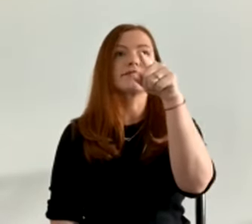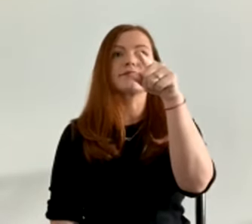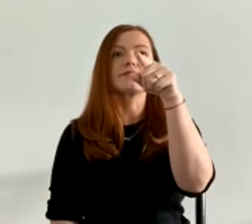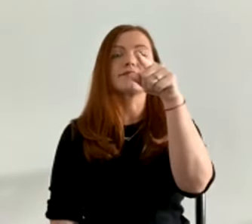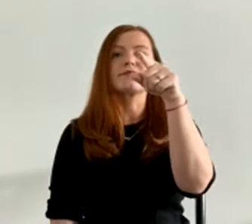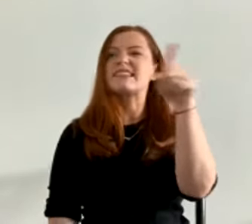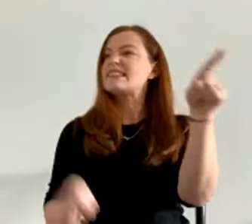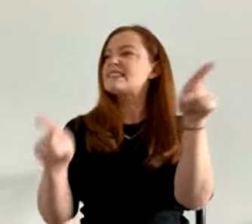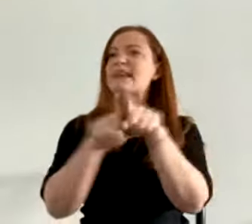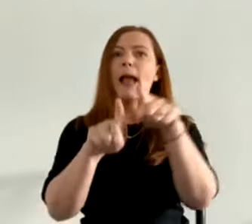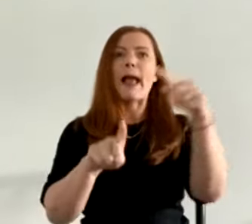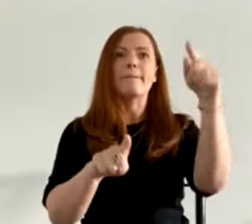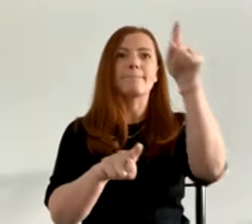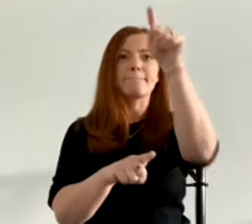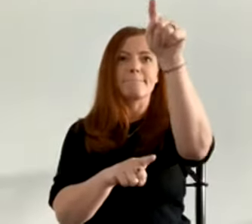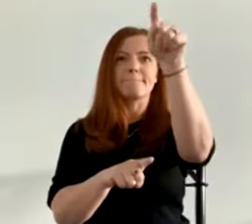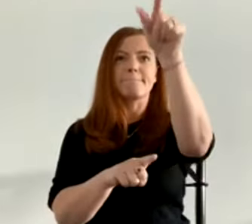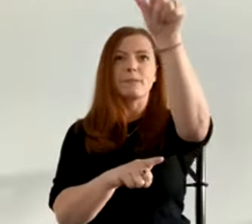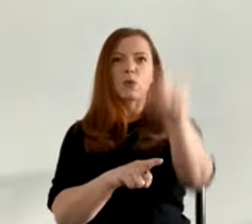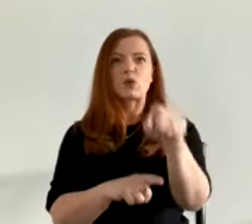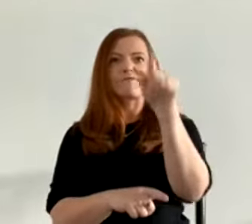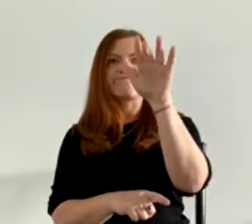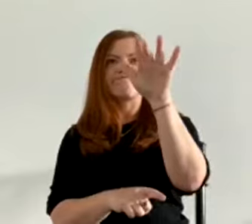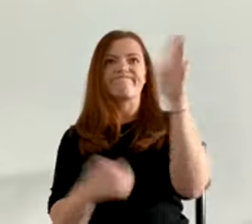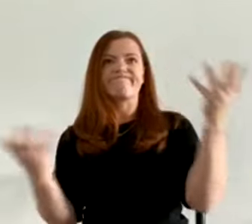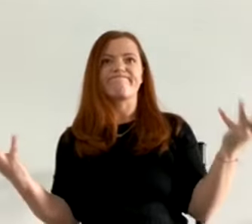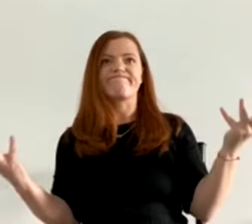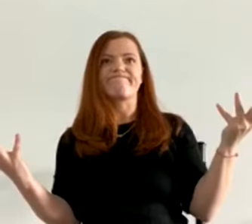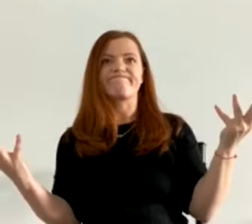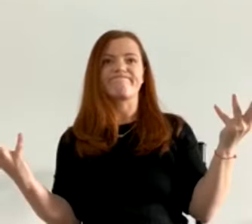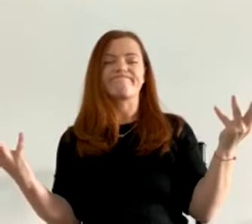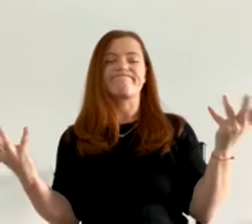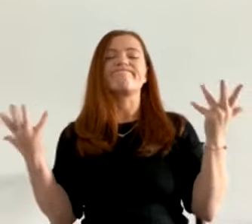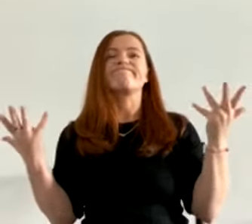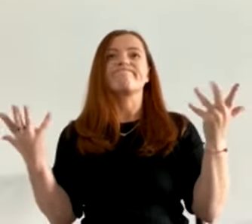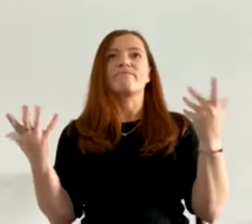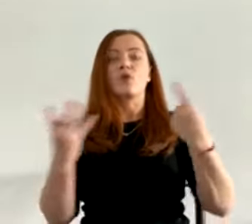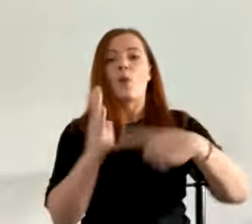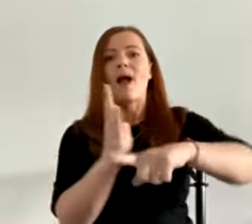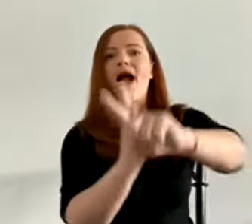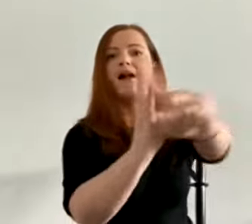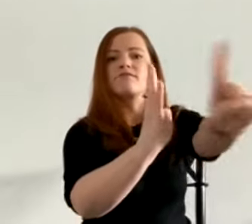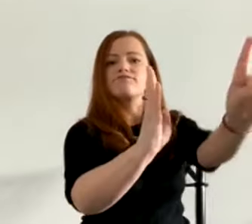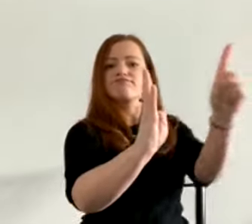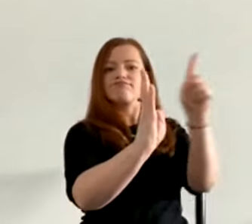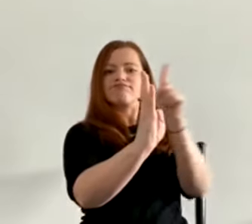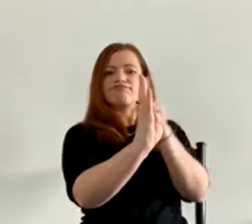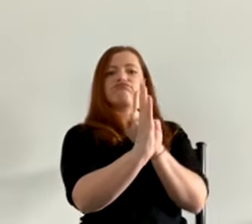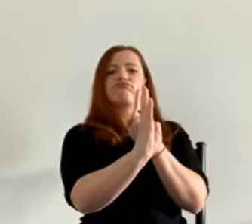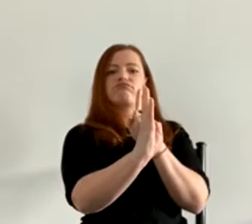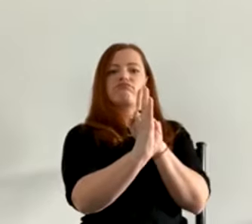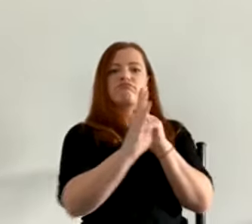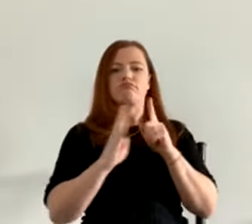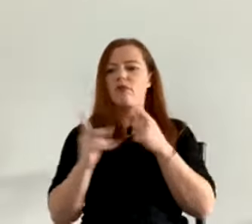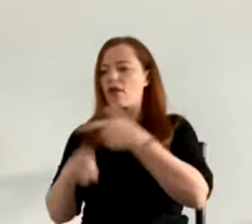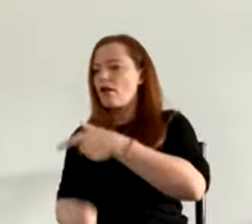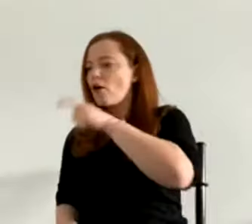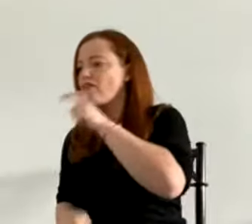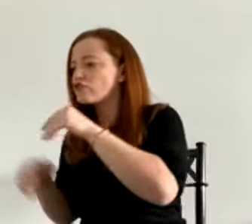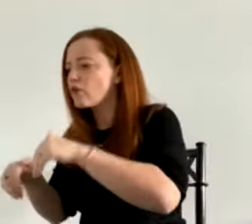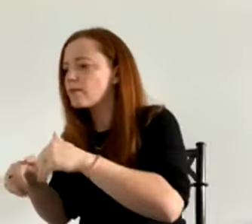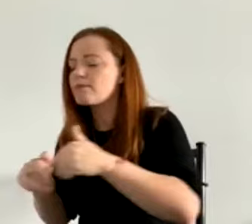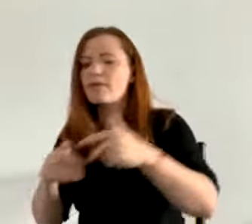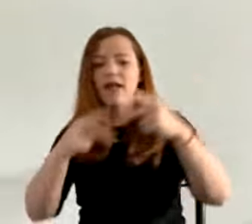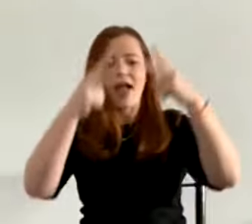of the same head you were just staring at, and somehow you are back at the start, at the coffee shop, the